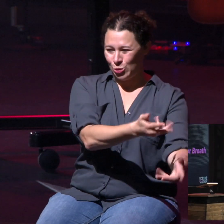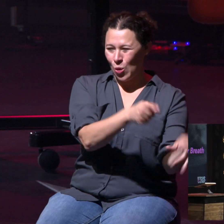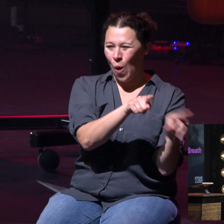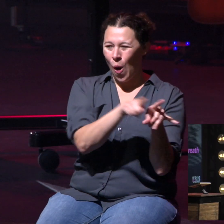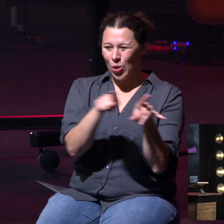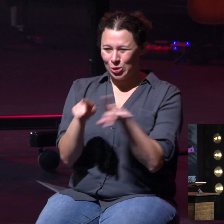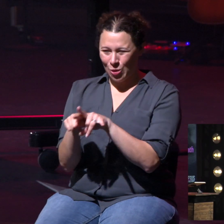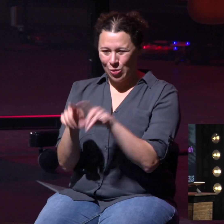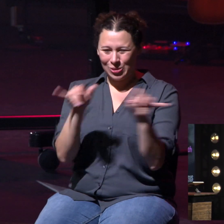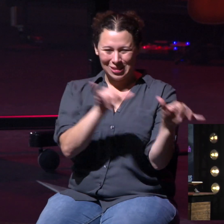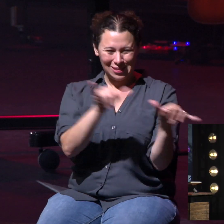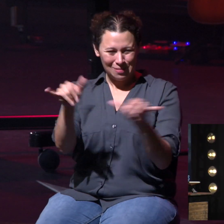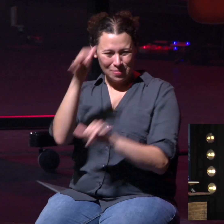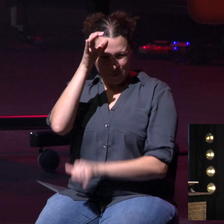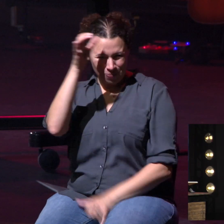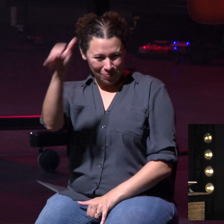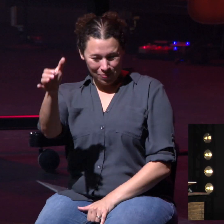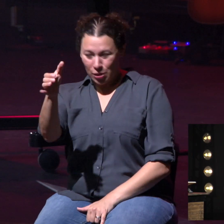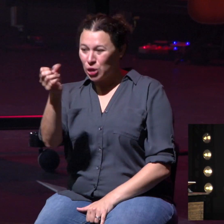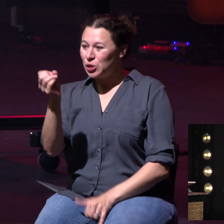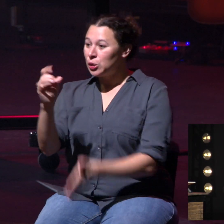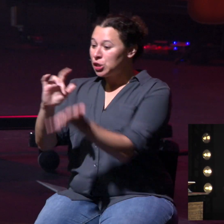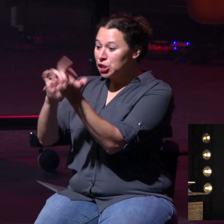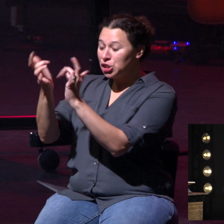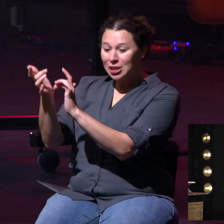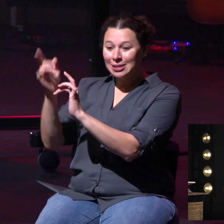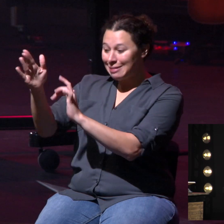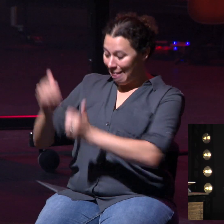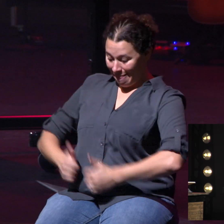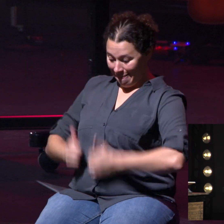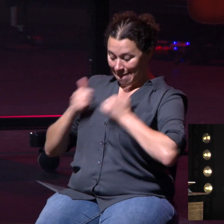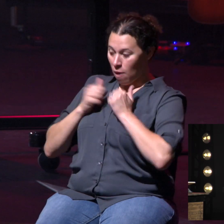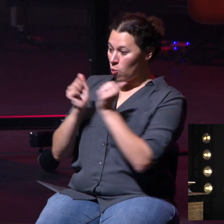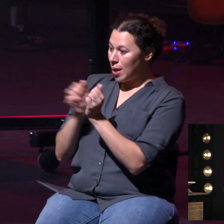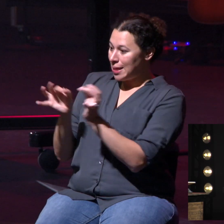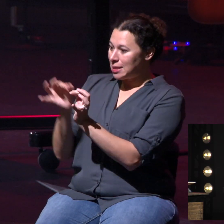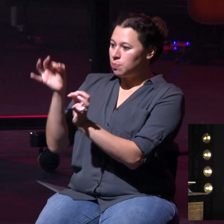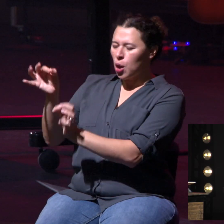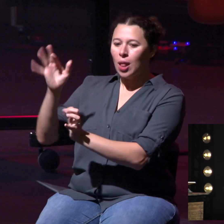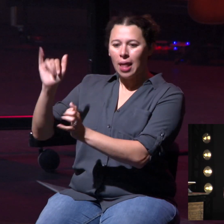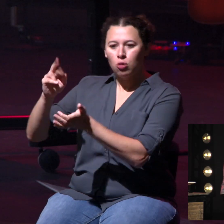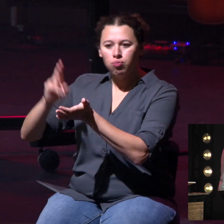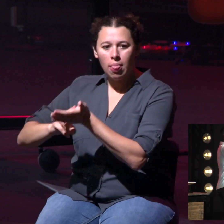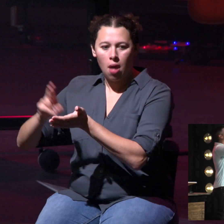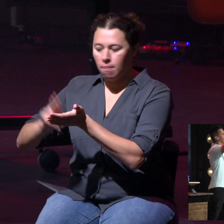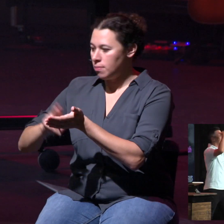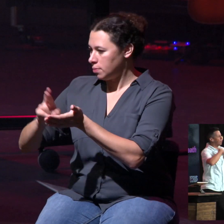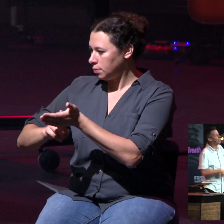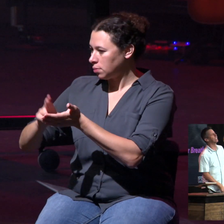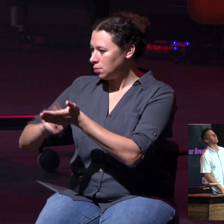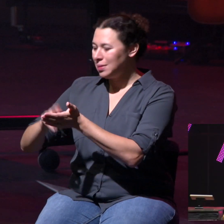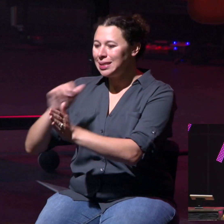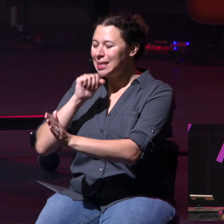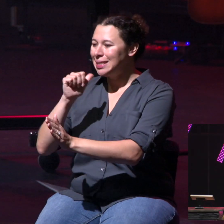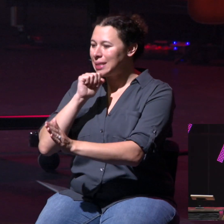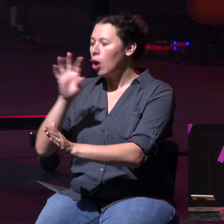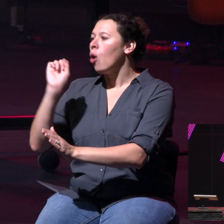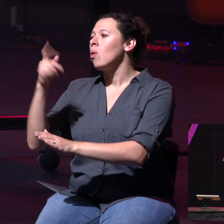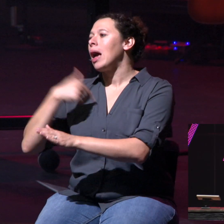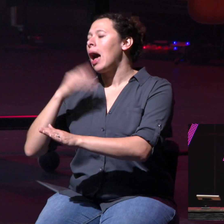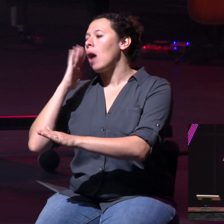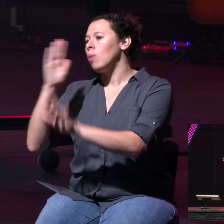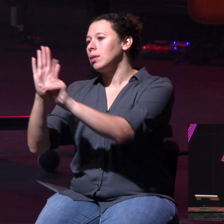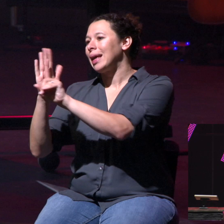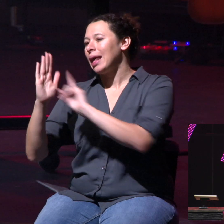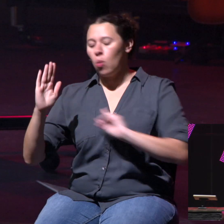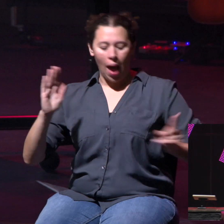in the Spirit was a rhythm with the Spirit. It wasn't just a, let me get away so that I can be filled by the Spirit of